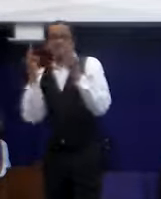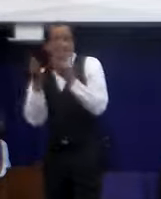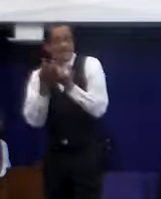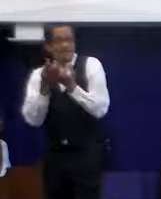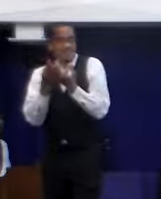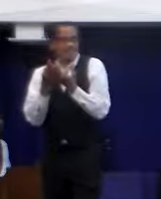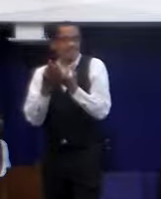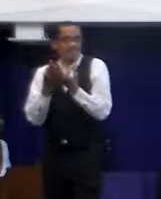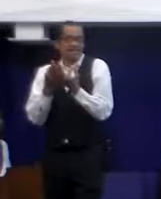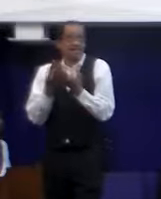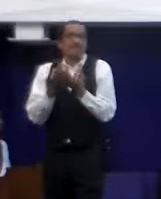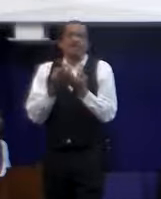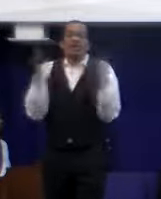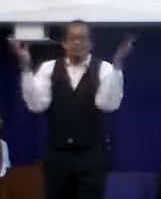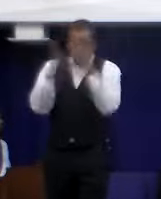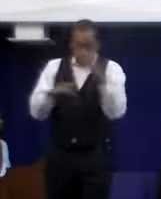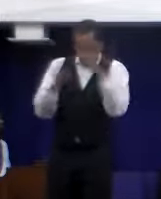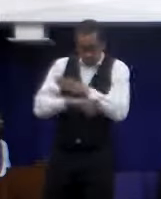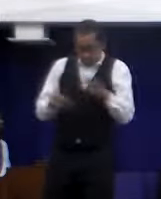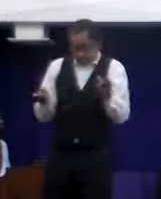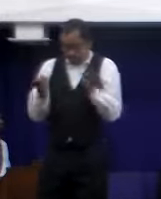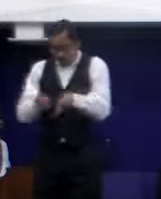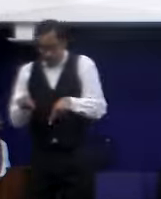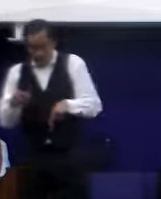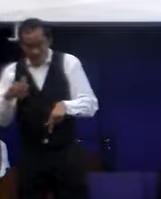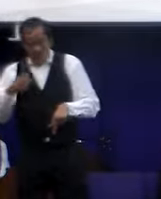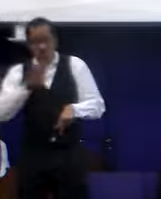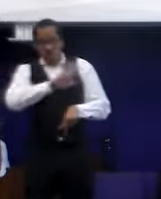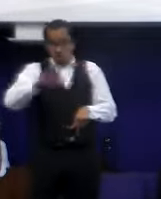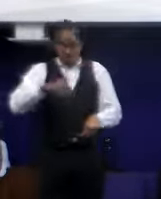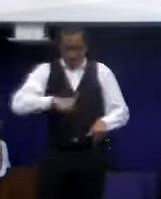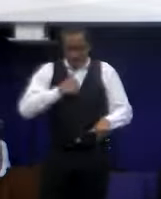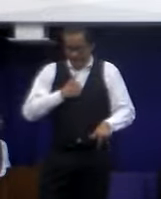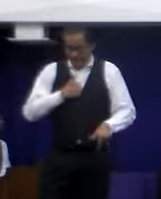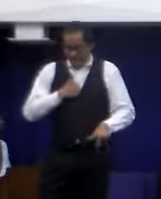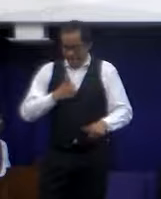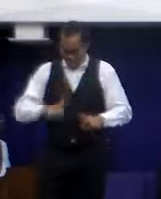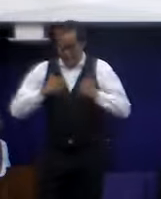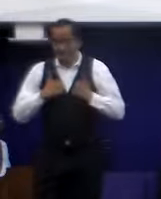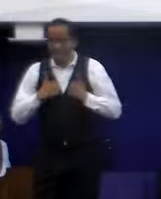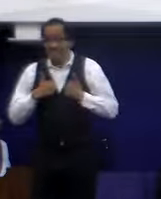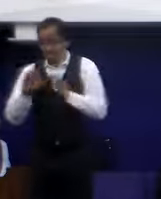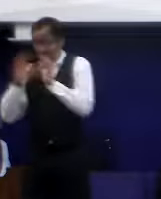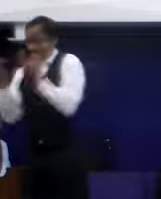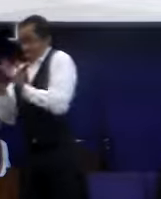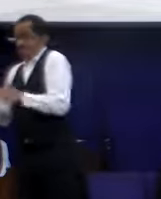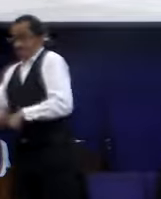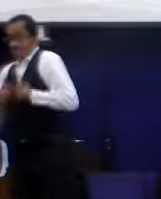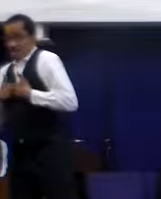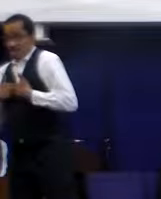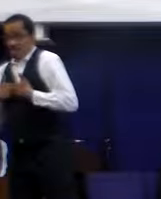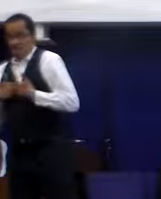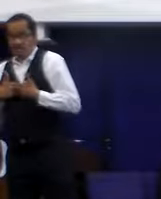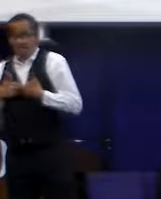Look, storm just when you come in your life, they're coming in your family life. Amen. Hallelujah. Storms